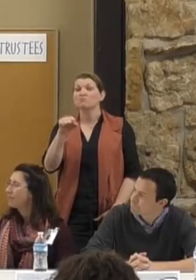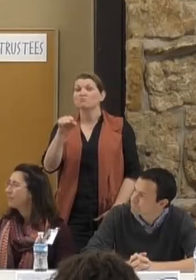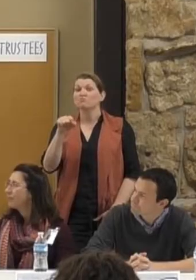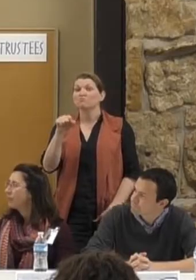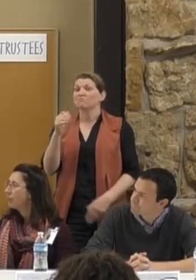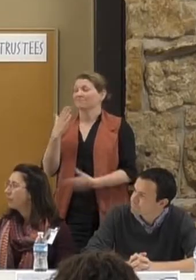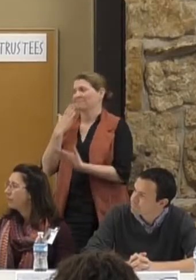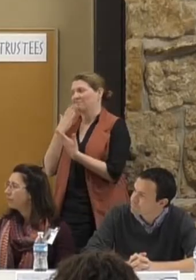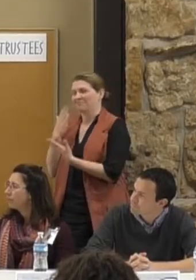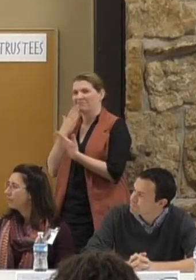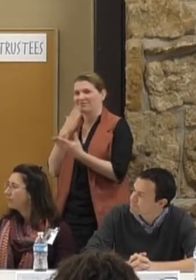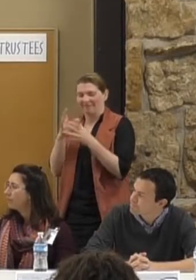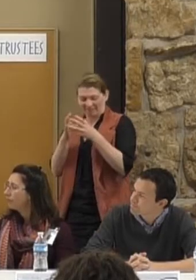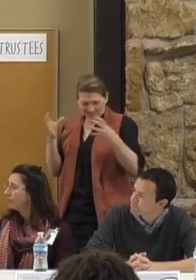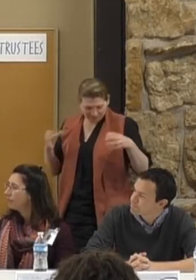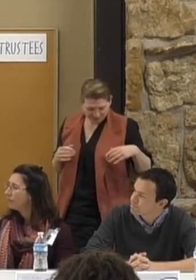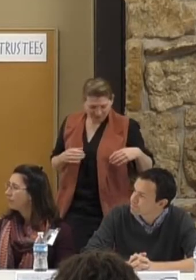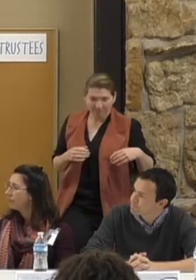We have two